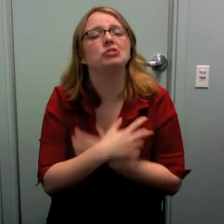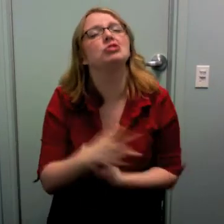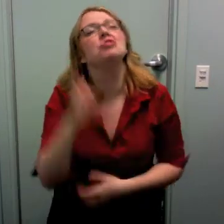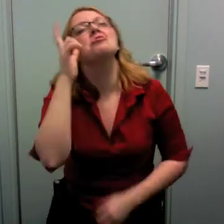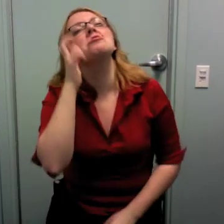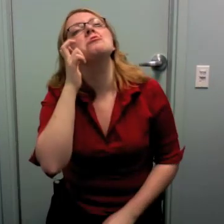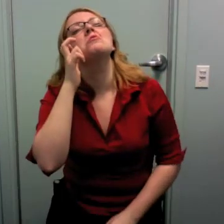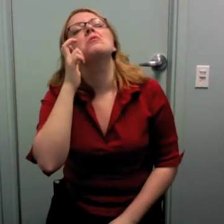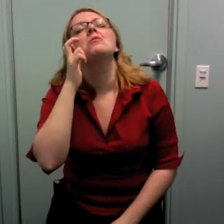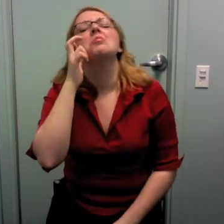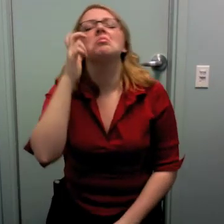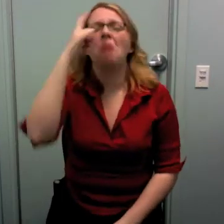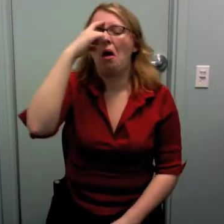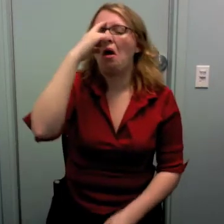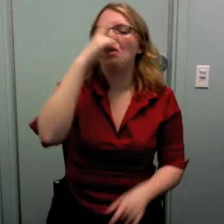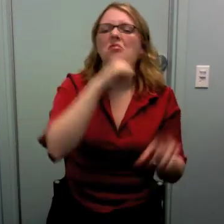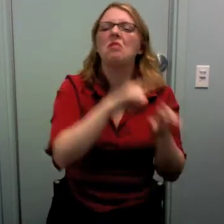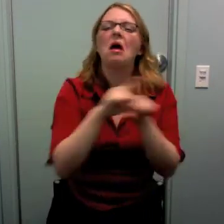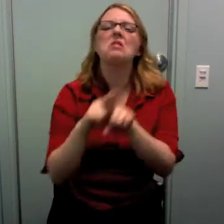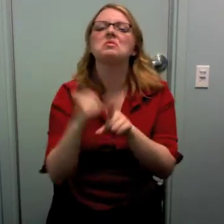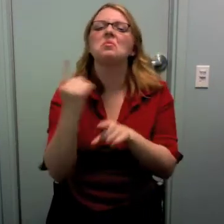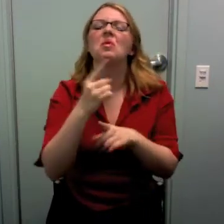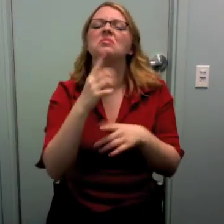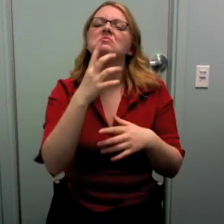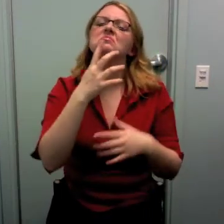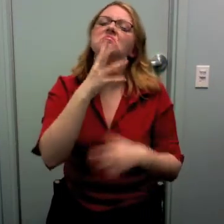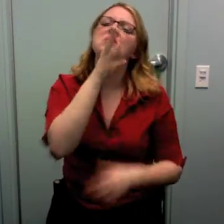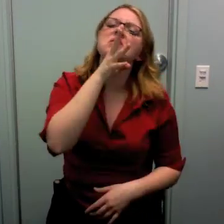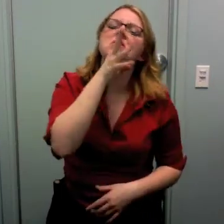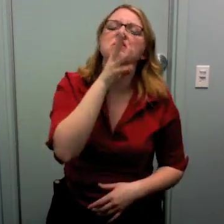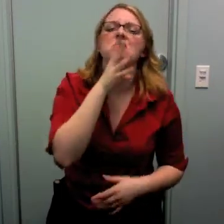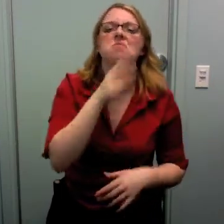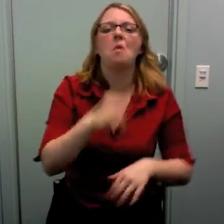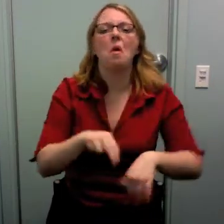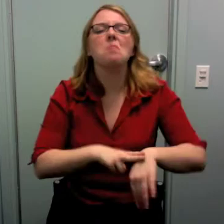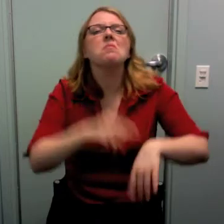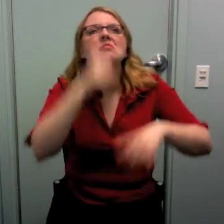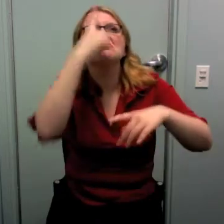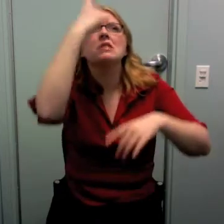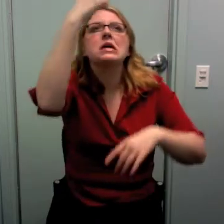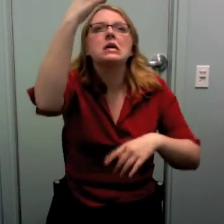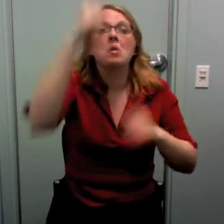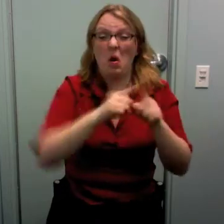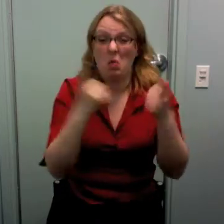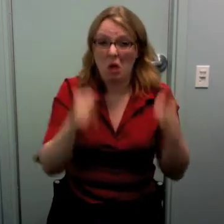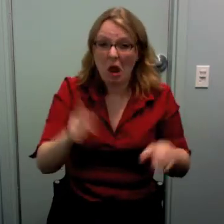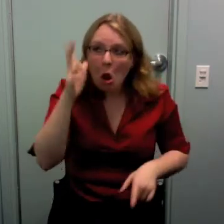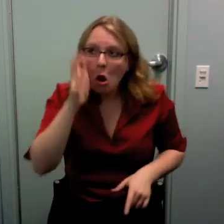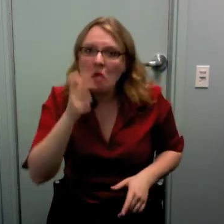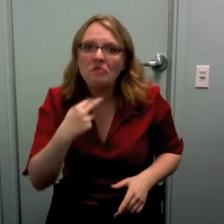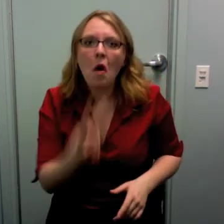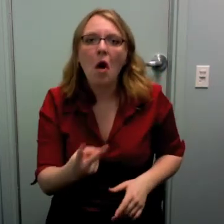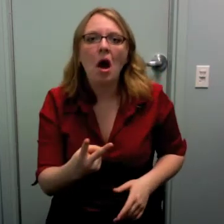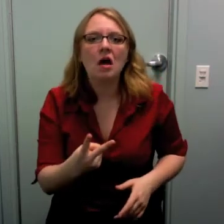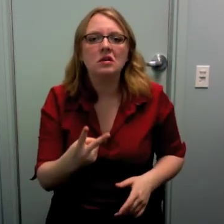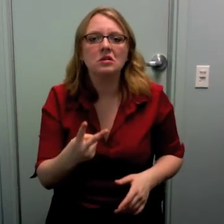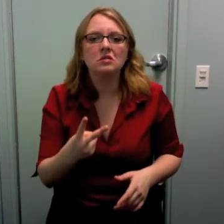dream. But when she heard the little small wee voice of the little small wee bear, it was so sharp and